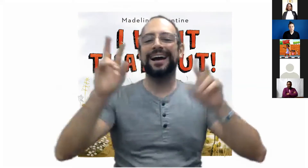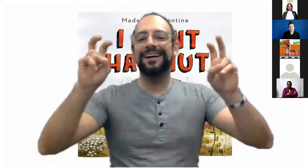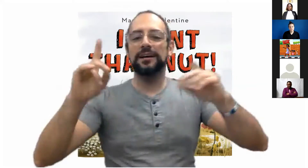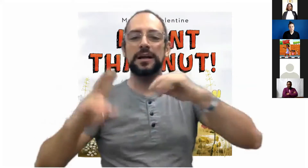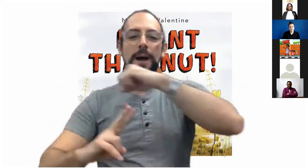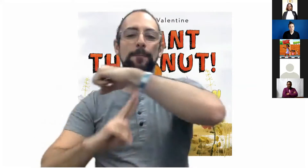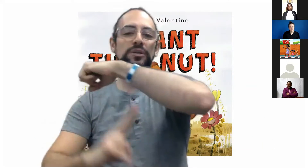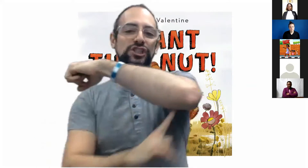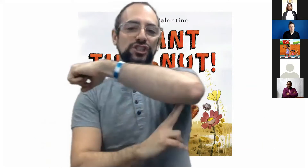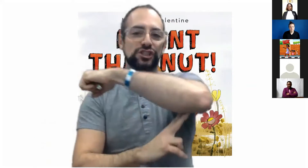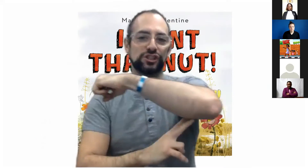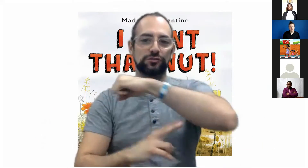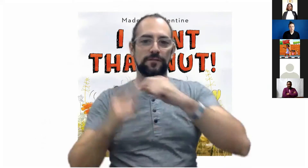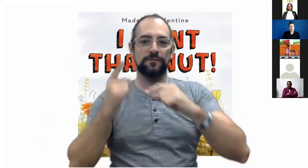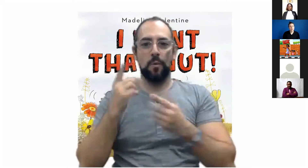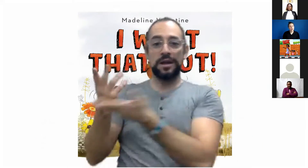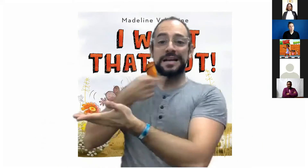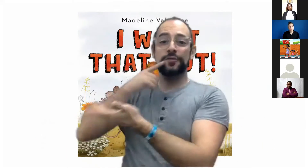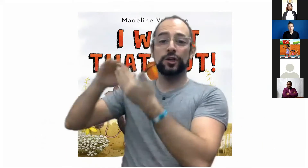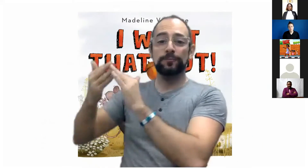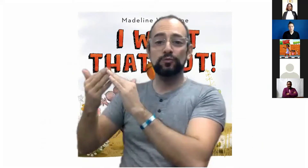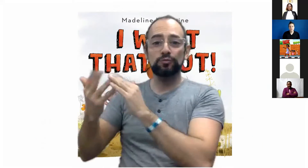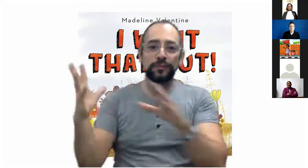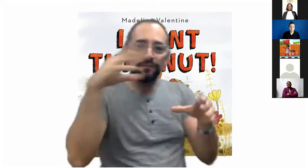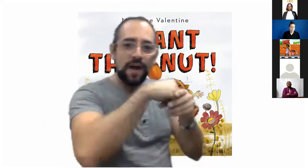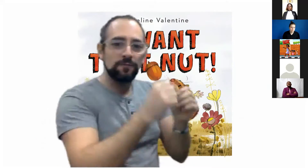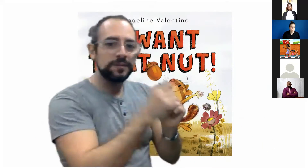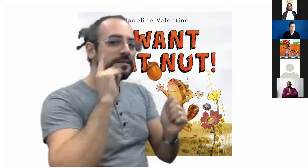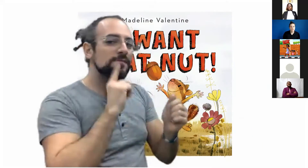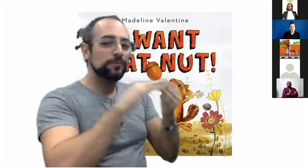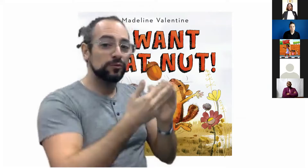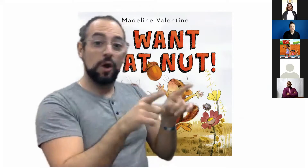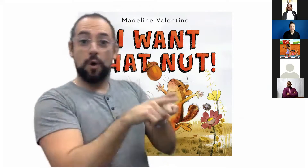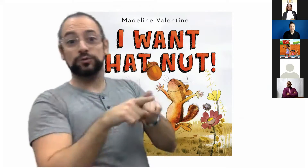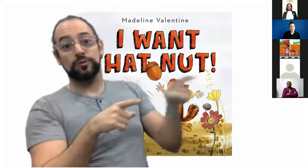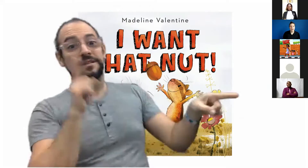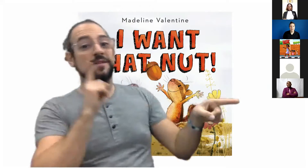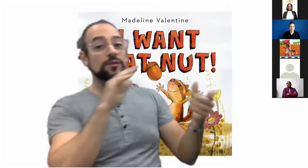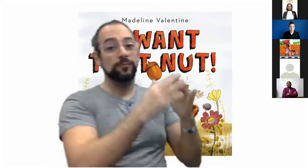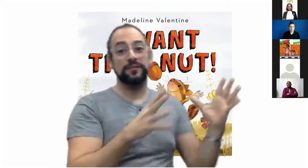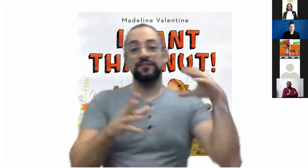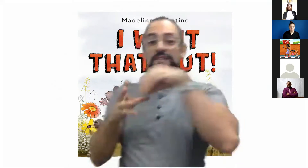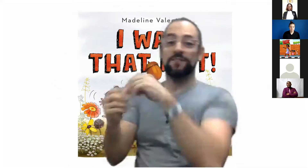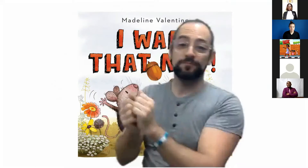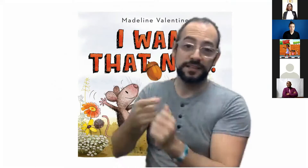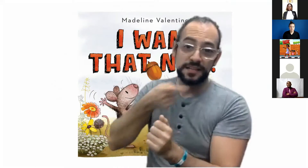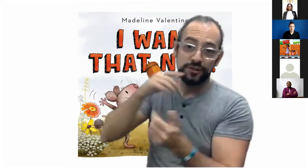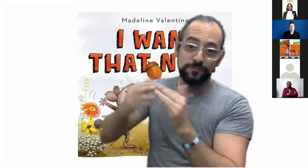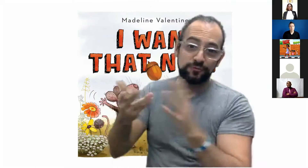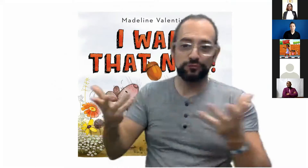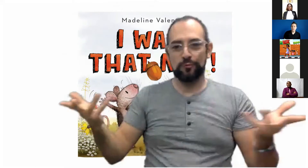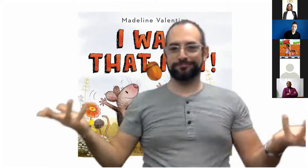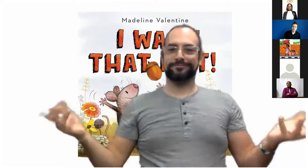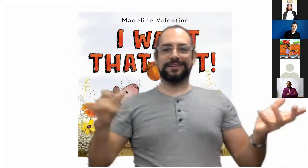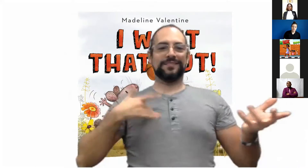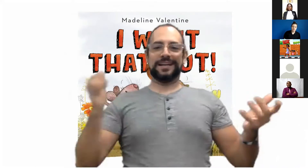deaf children to do that. And where our role is to serve as a bridge between the hearing community and the deaf community. To